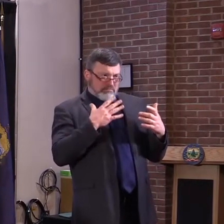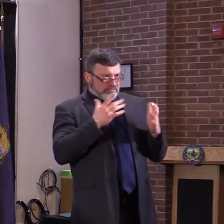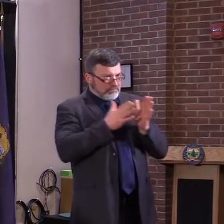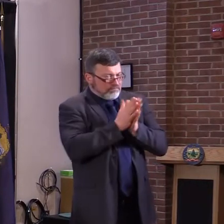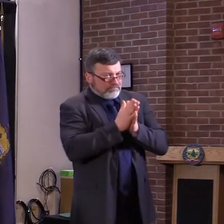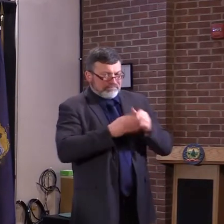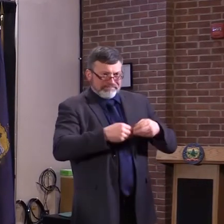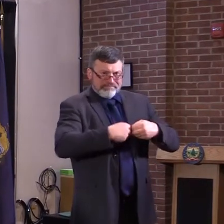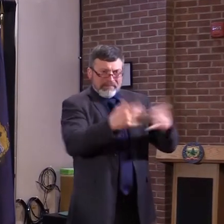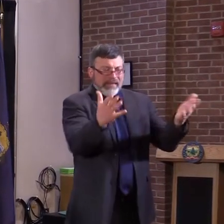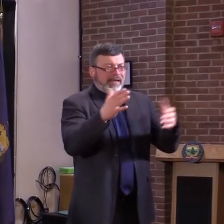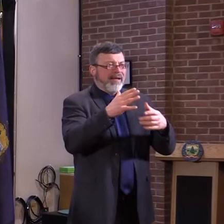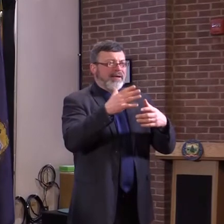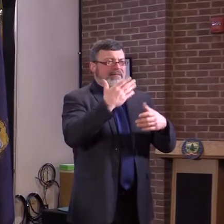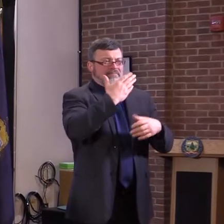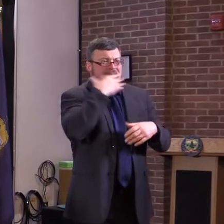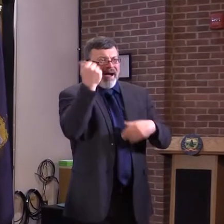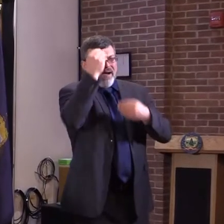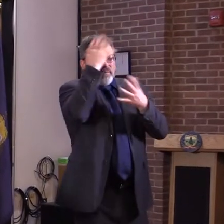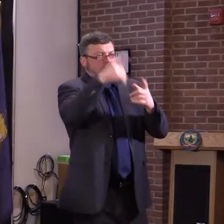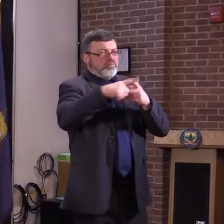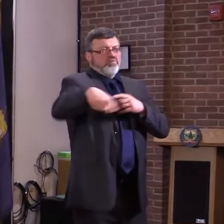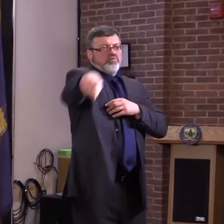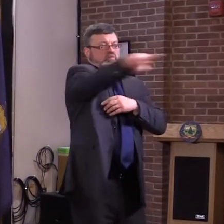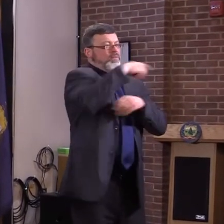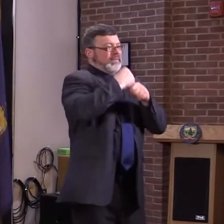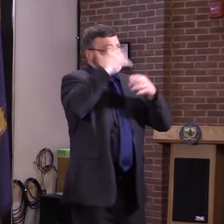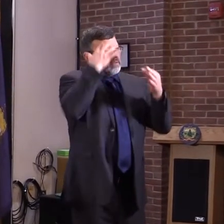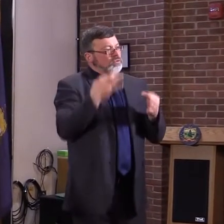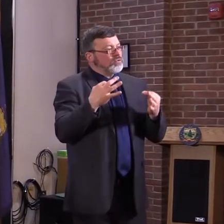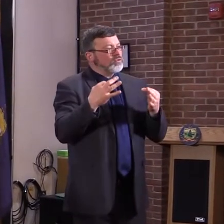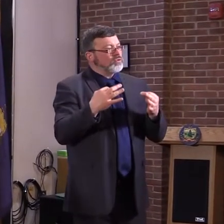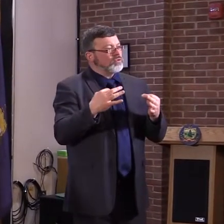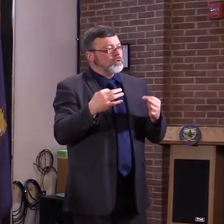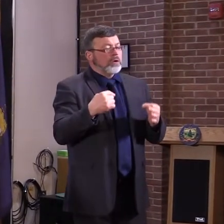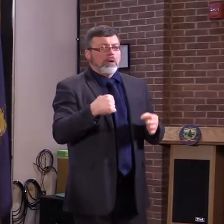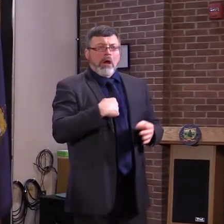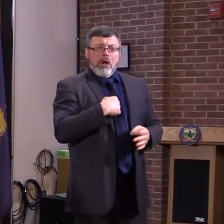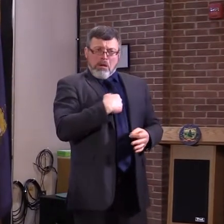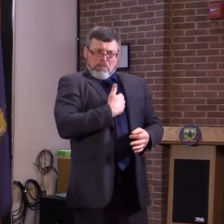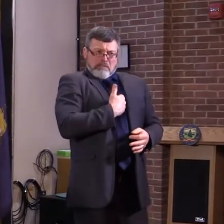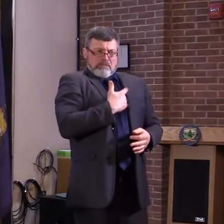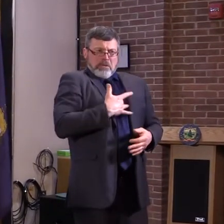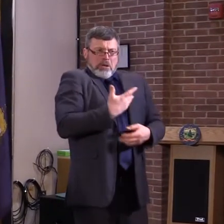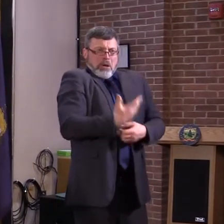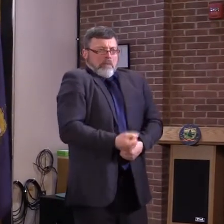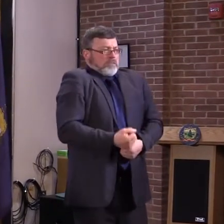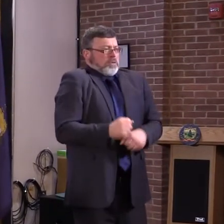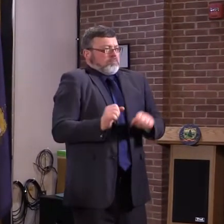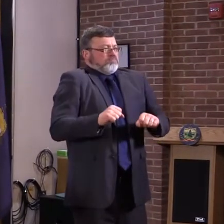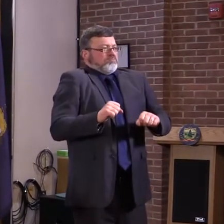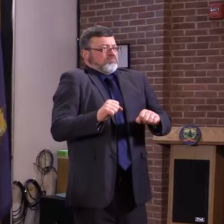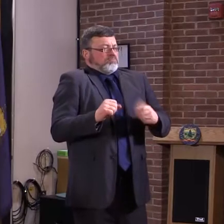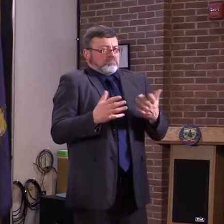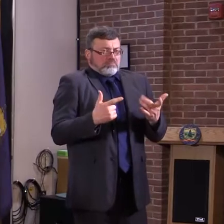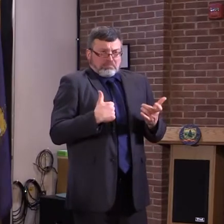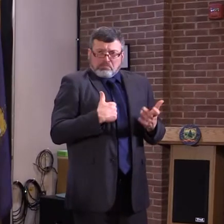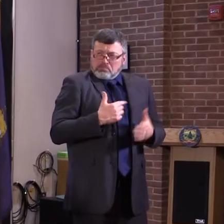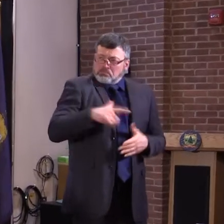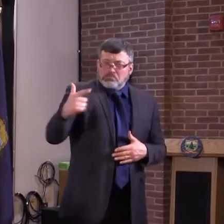good about where we are and the direction we're going. I'll let Dr. Levine add further comment.